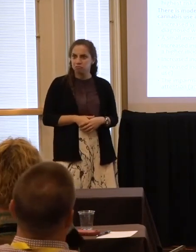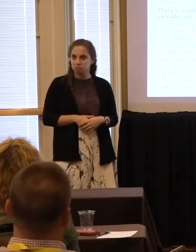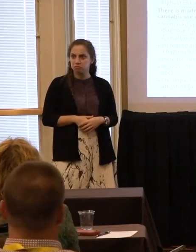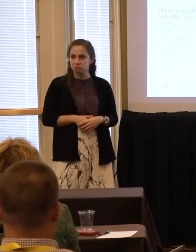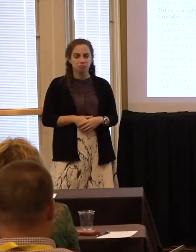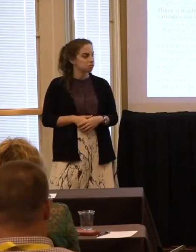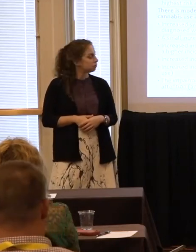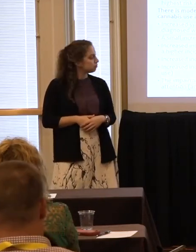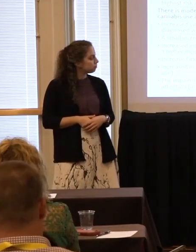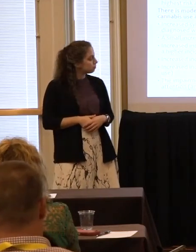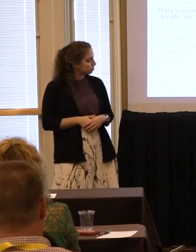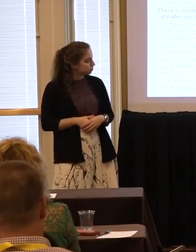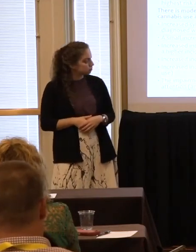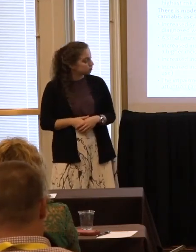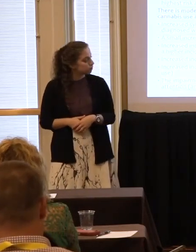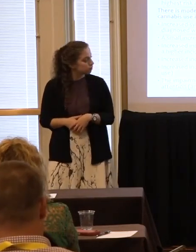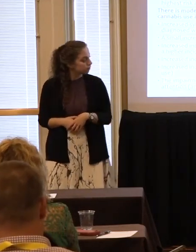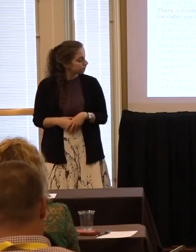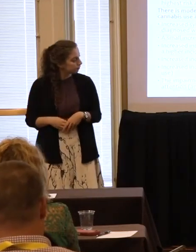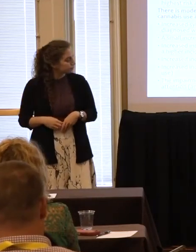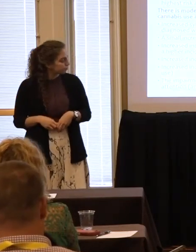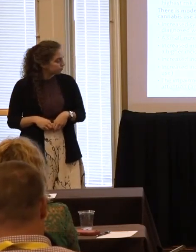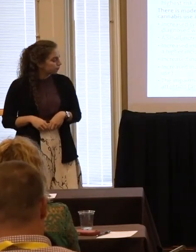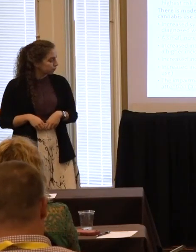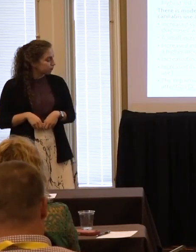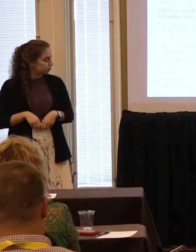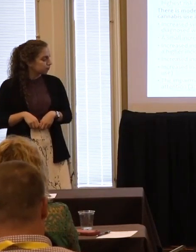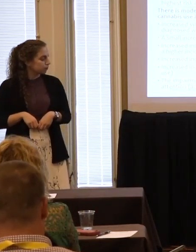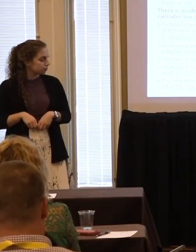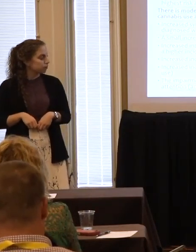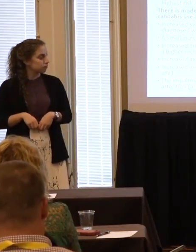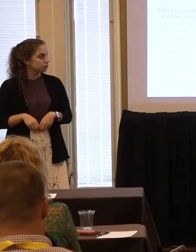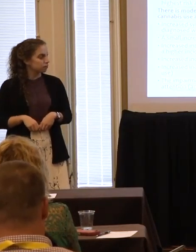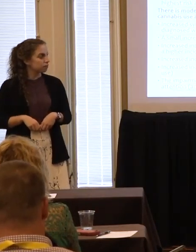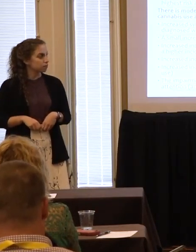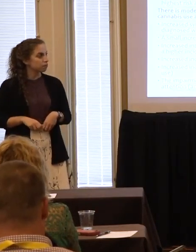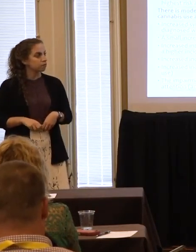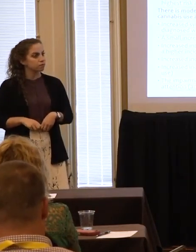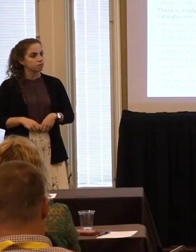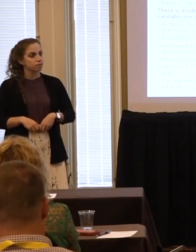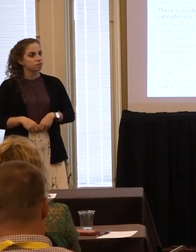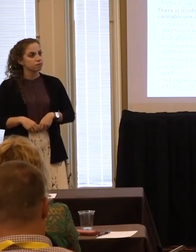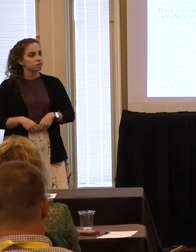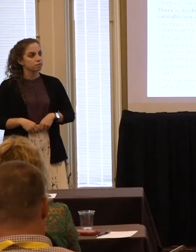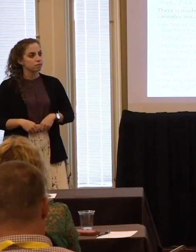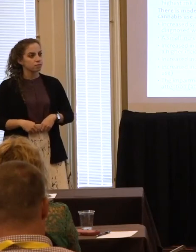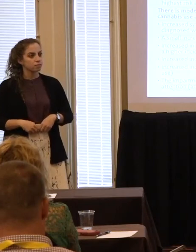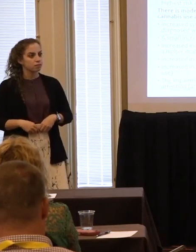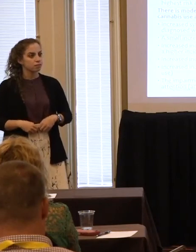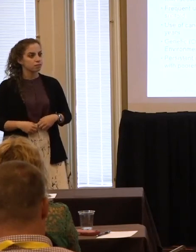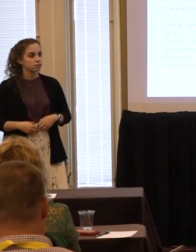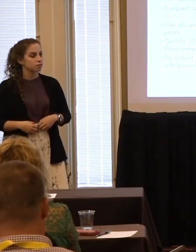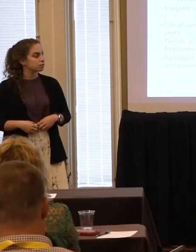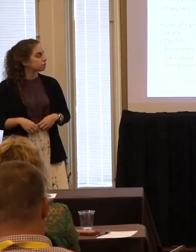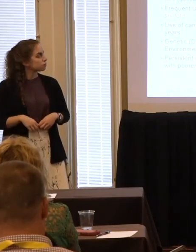The impairment in the cognitive domains of learning, memory, and attention. So,